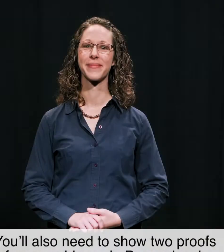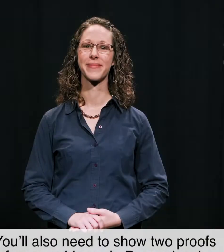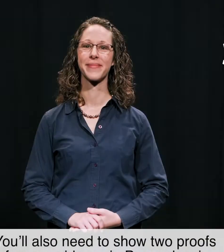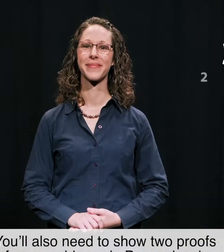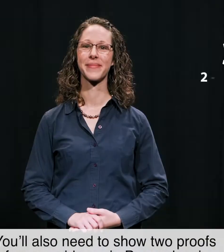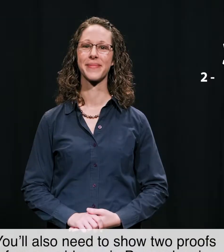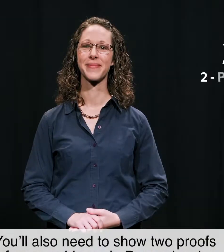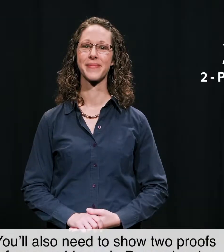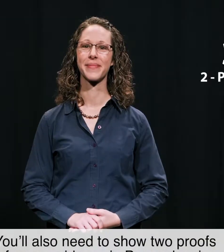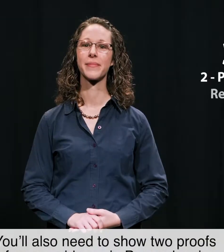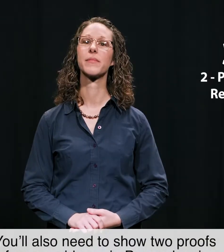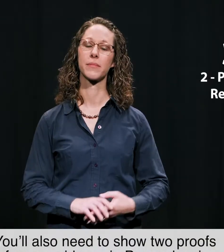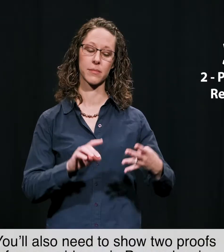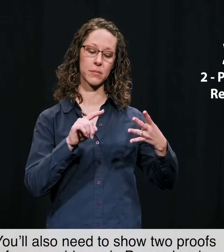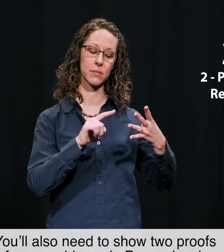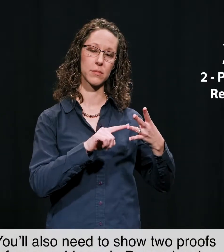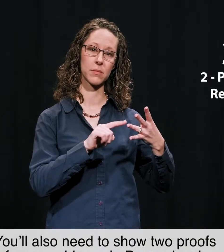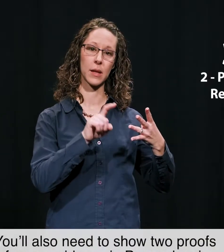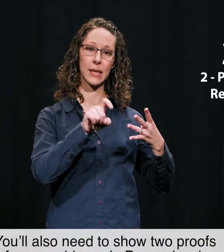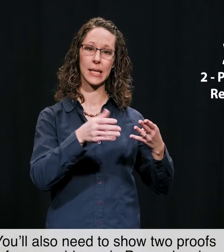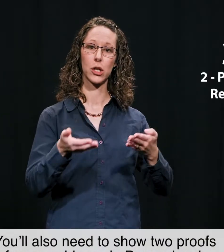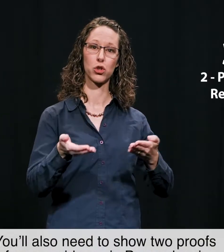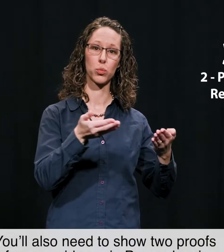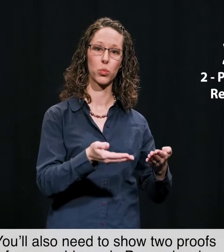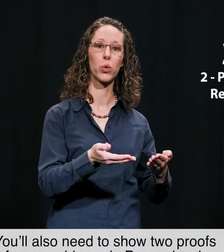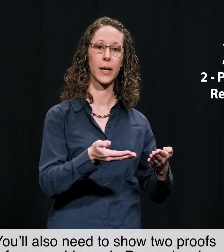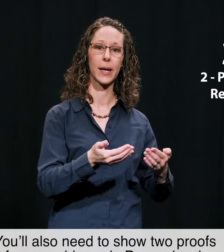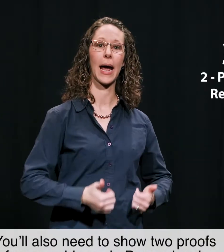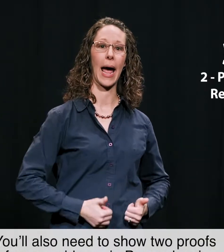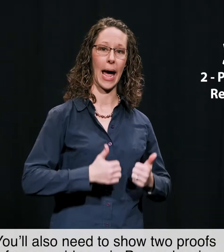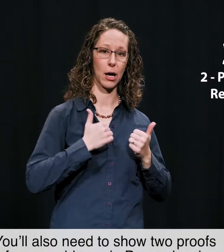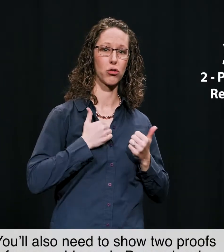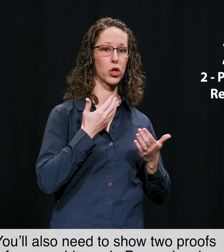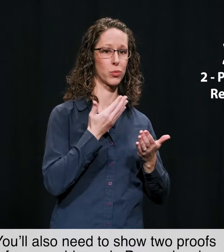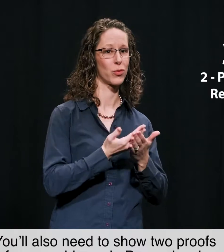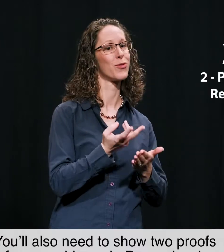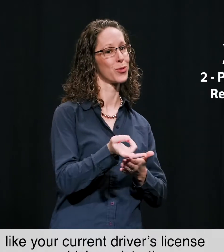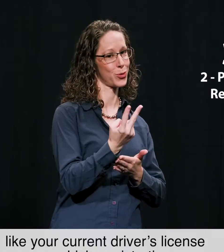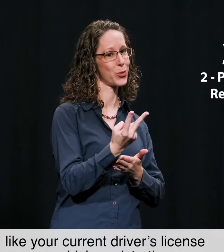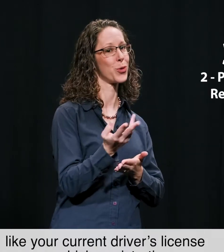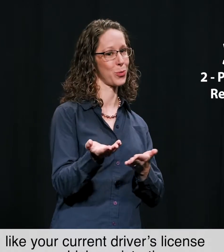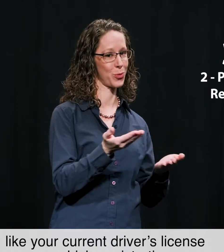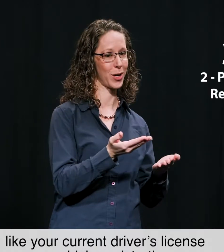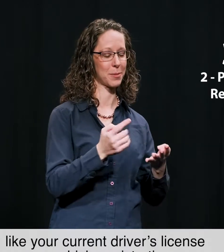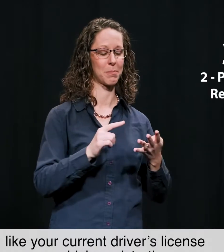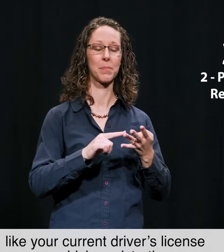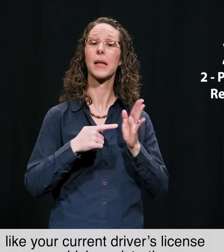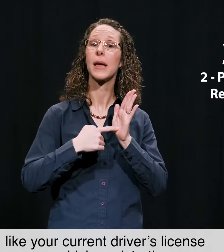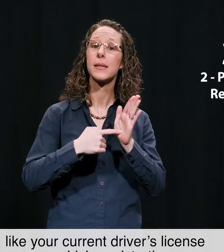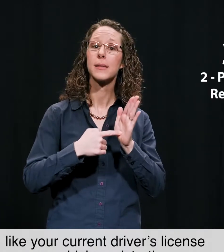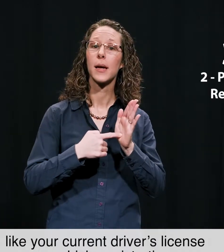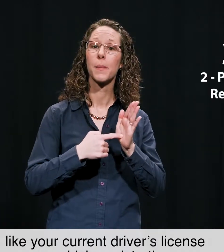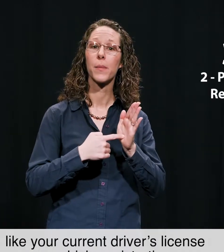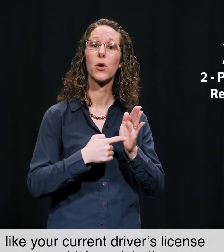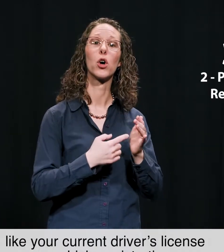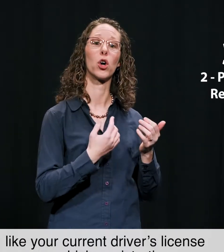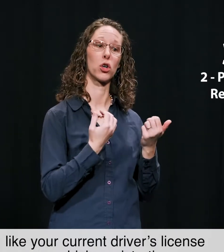You'll also need to show 2 proofs of your residency in Pennsylvania, like your current driver's license or